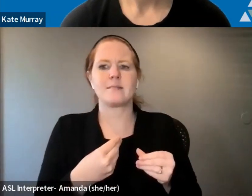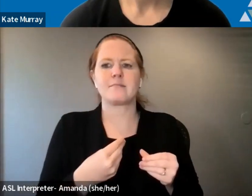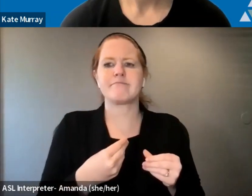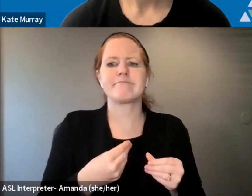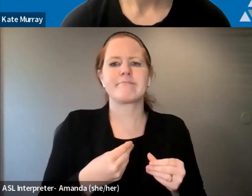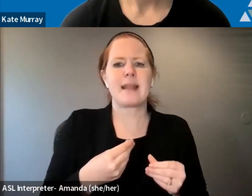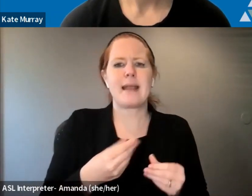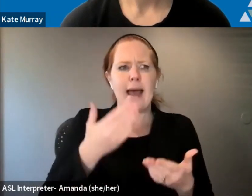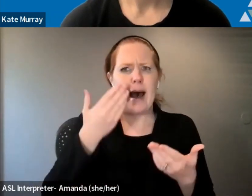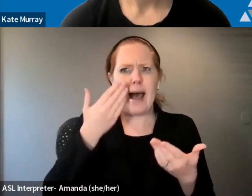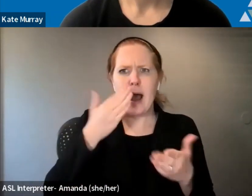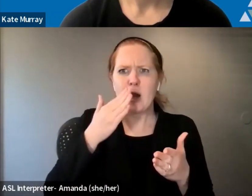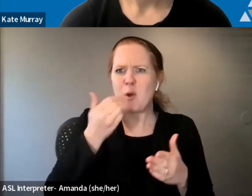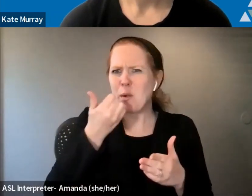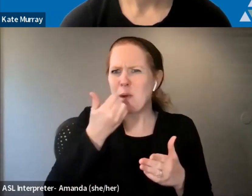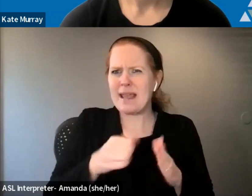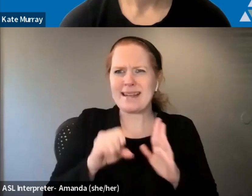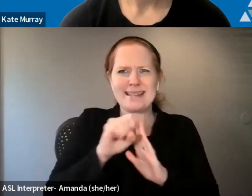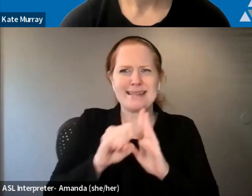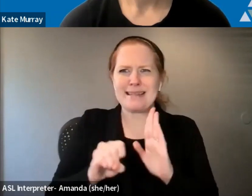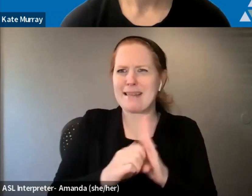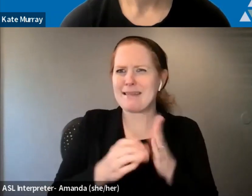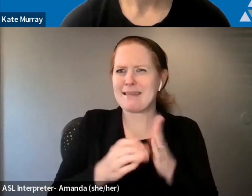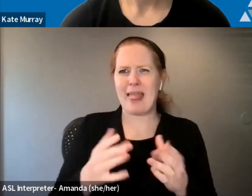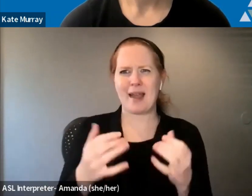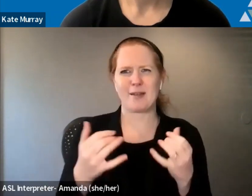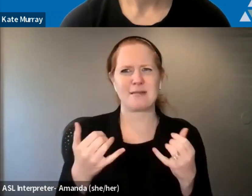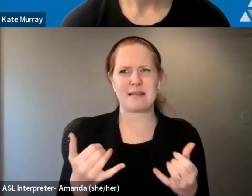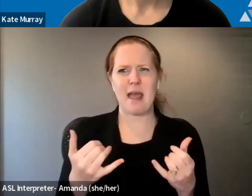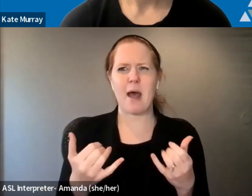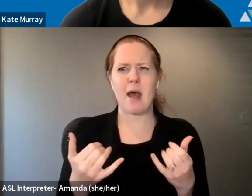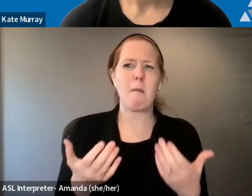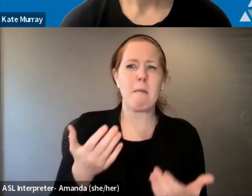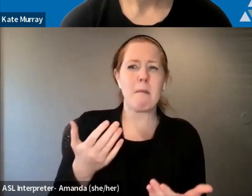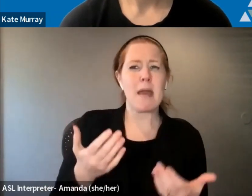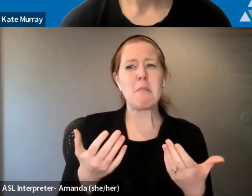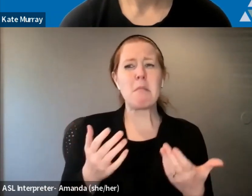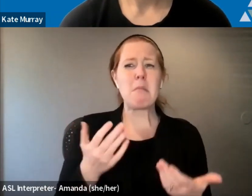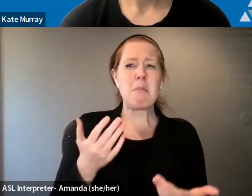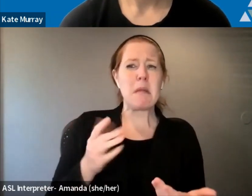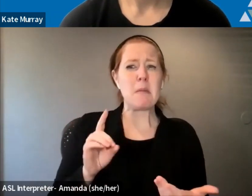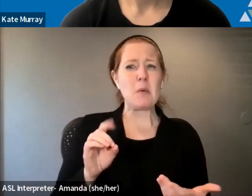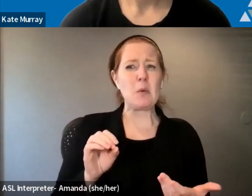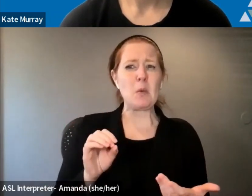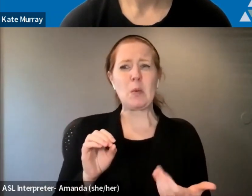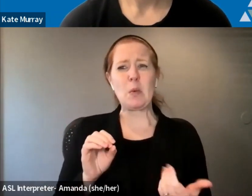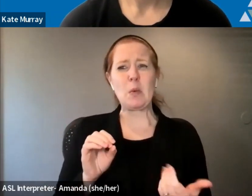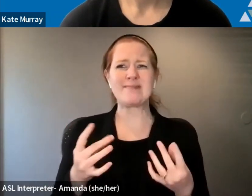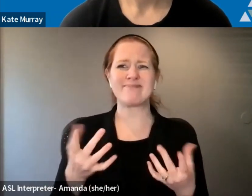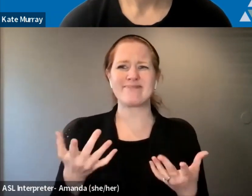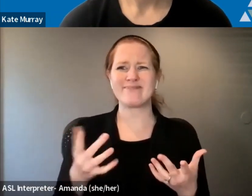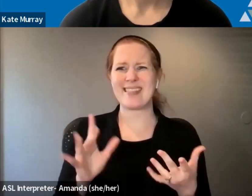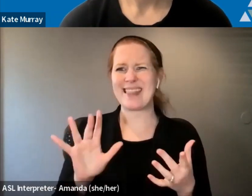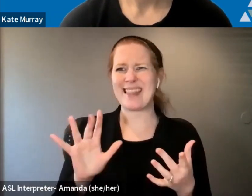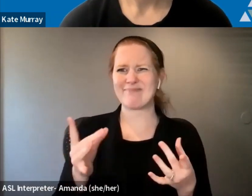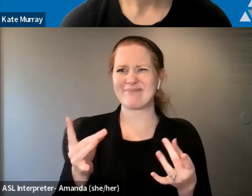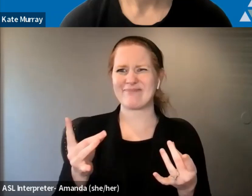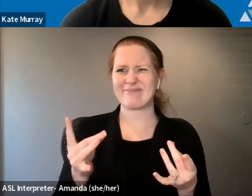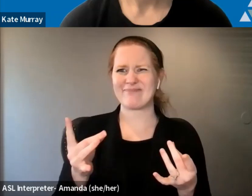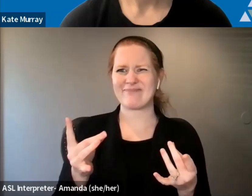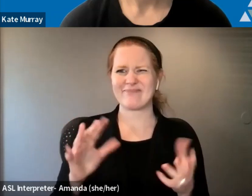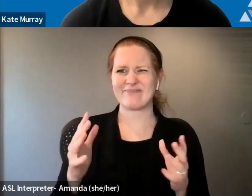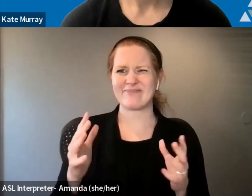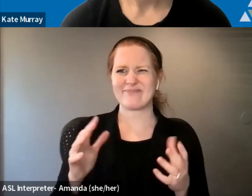any state allows that now. I think possibly they do, but that can really compromise